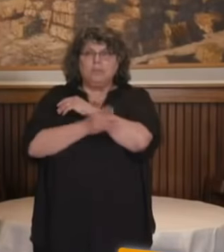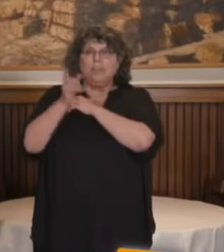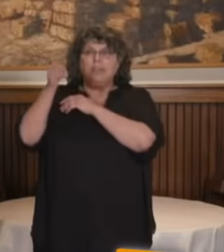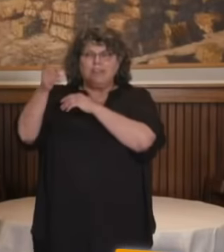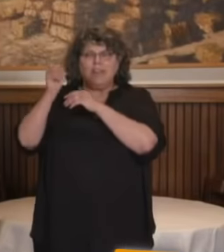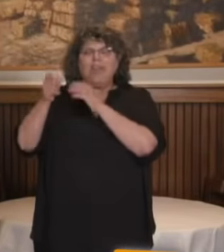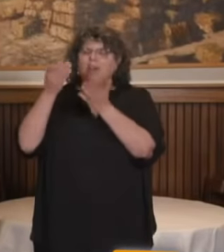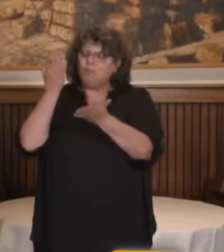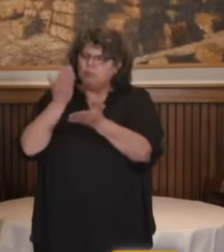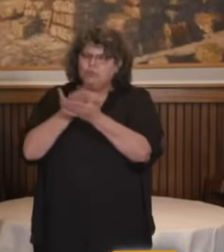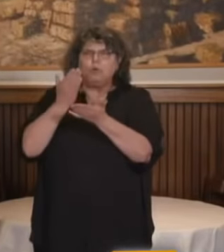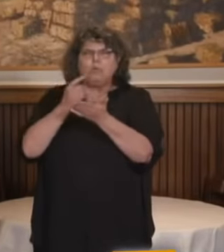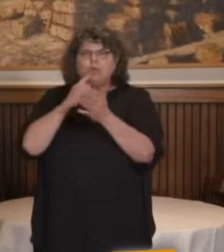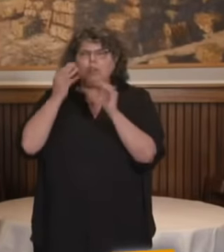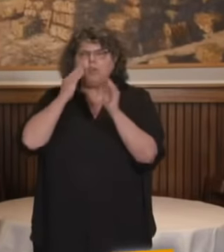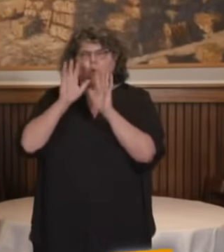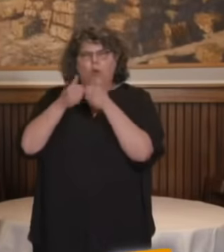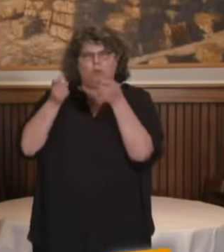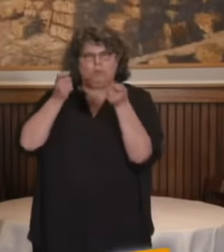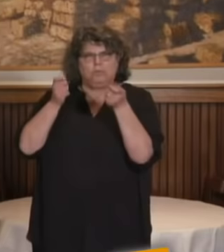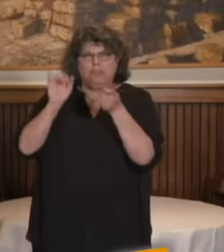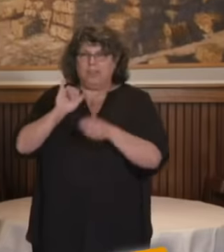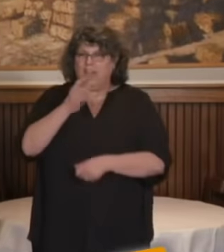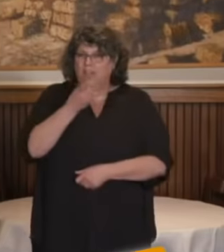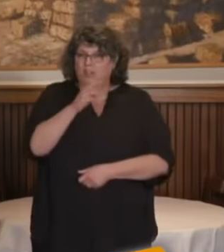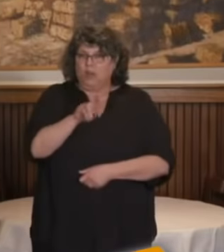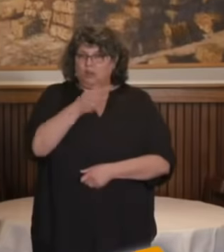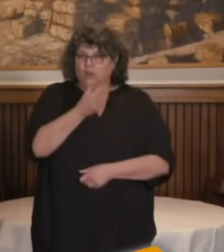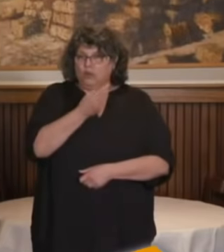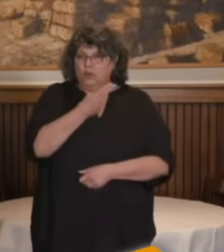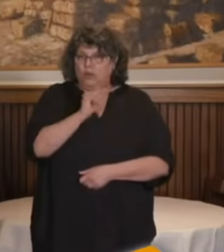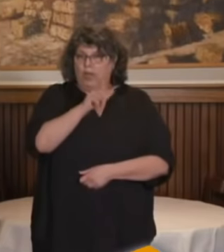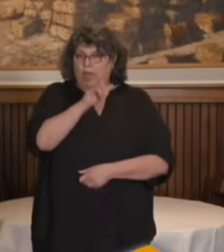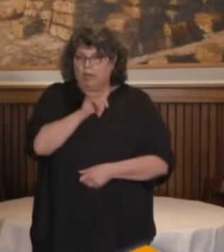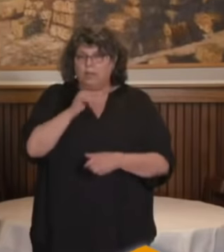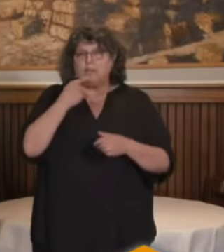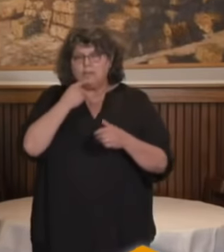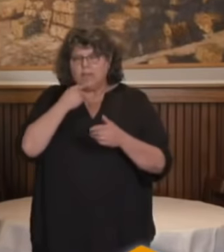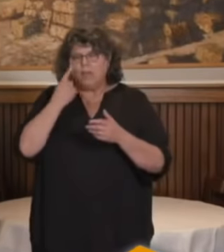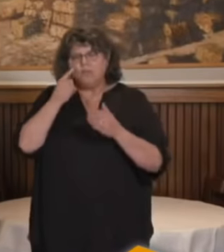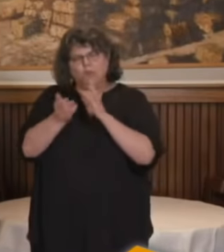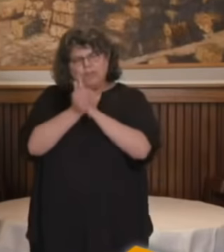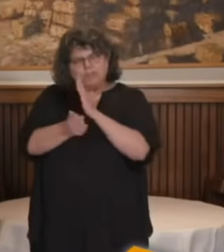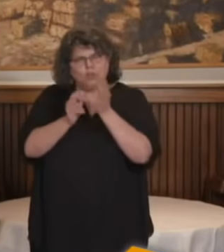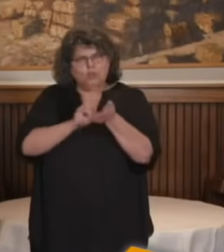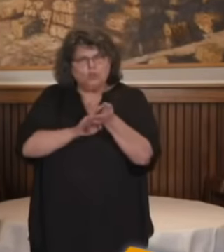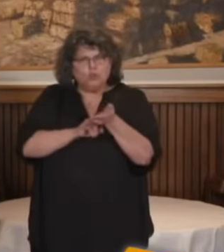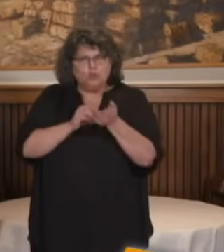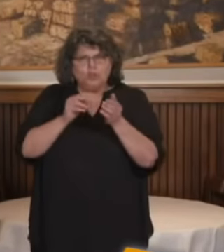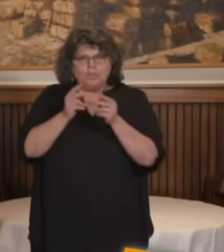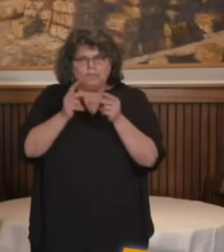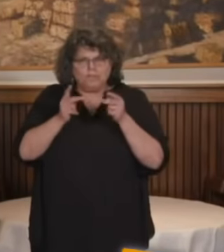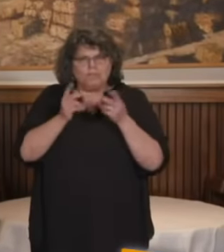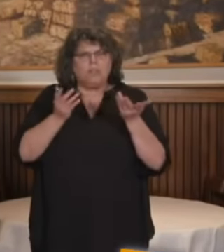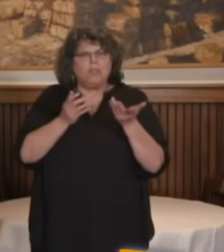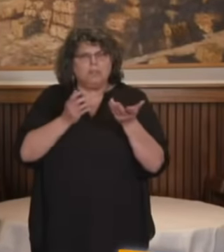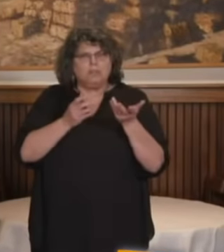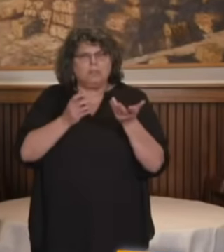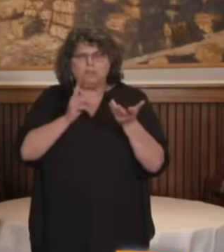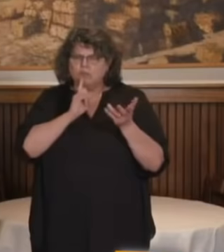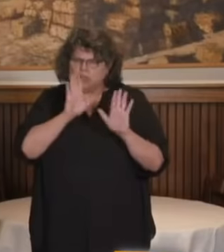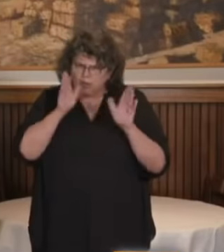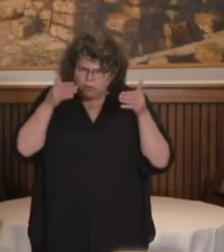real containment strategies, as Dr. Galley said, around skilled nursing facilities to really hone in on the